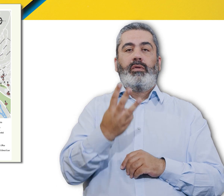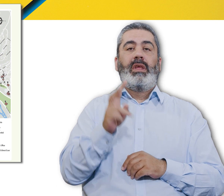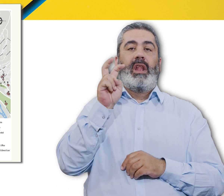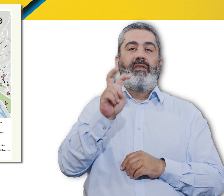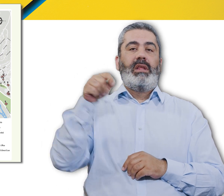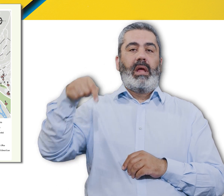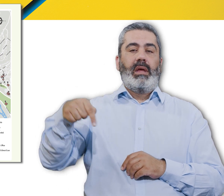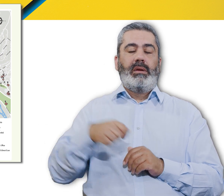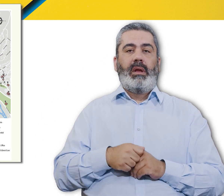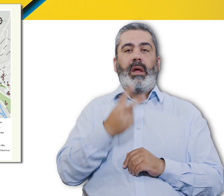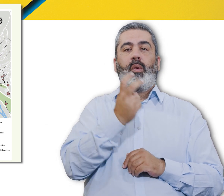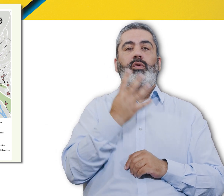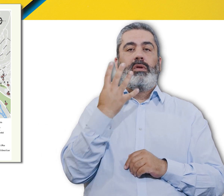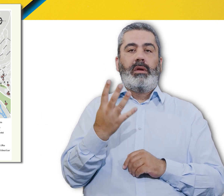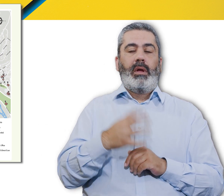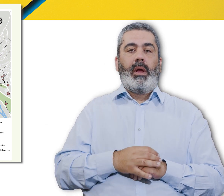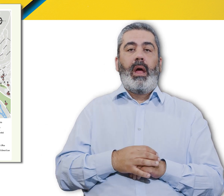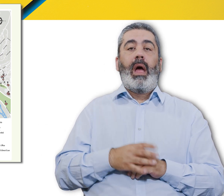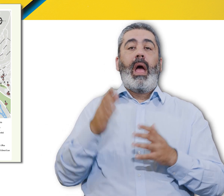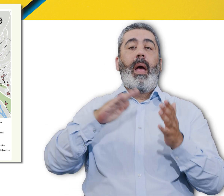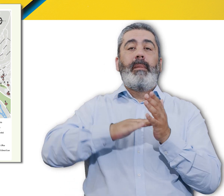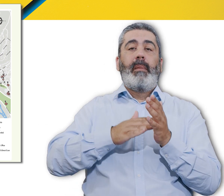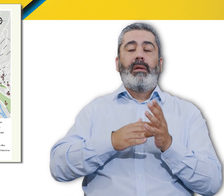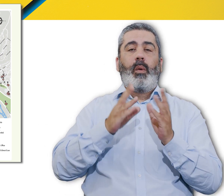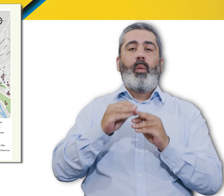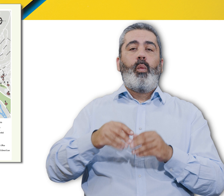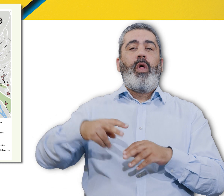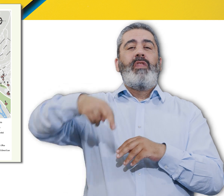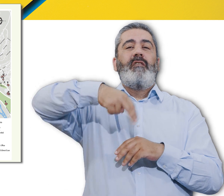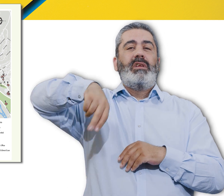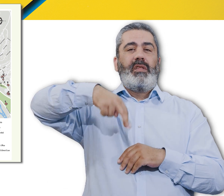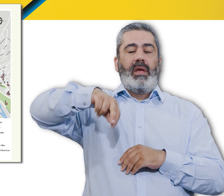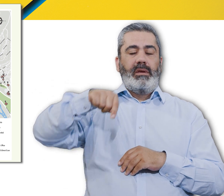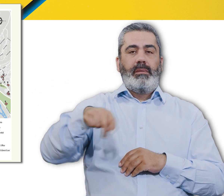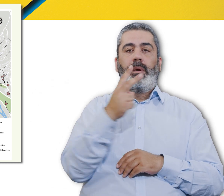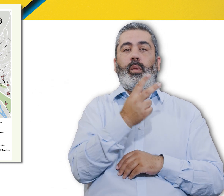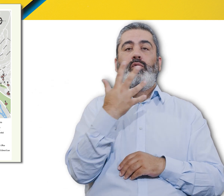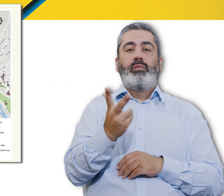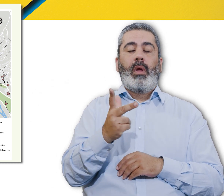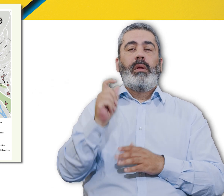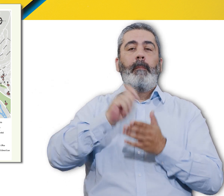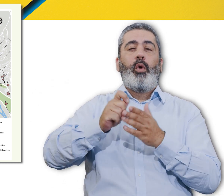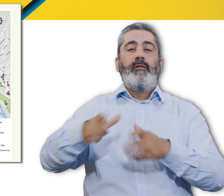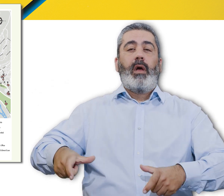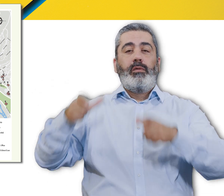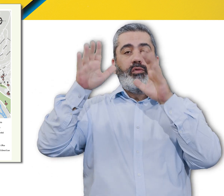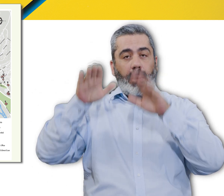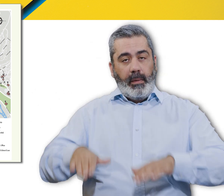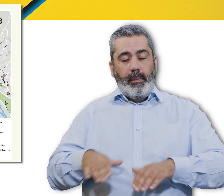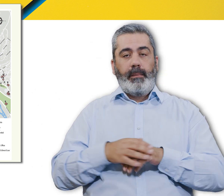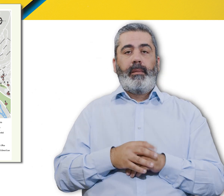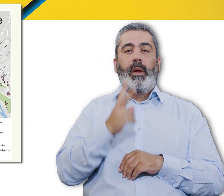Mosque. 21. Harem. 22. King's Mosque. 23. Helveti